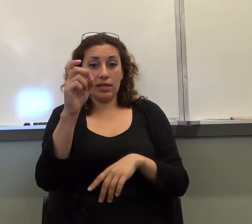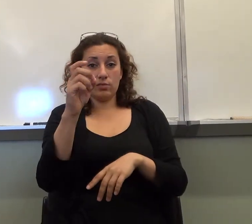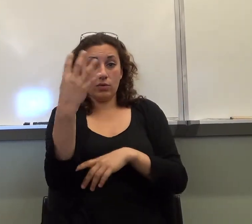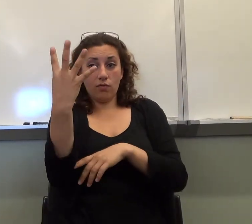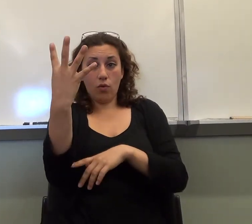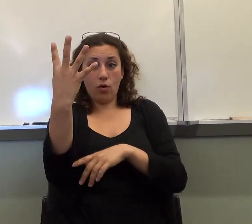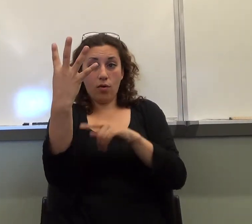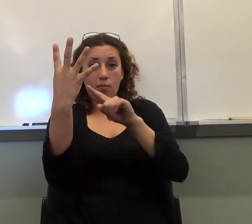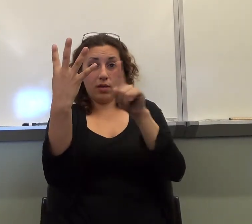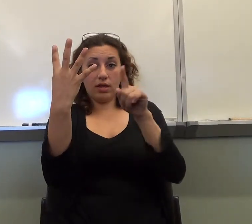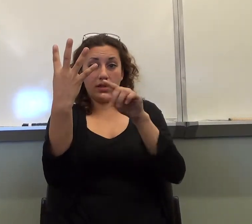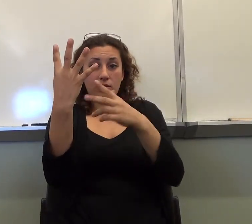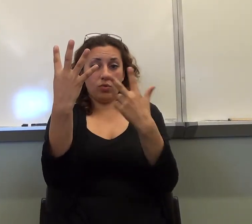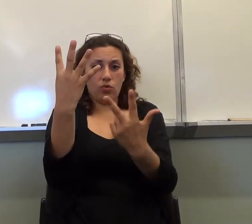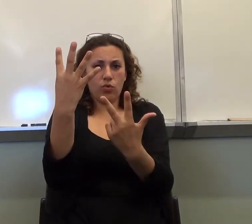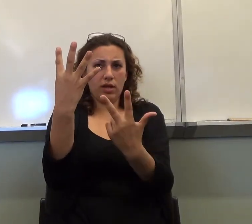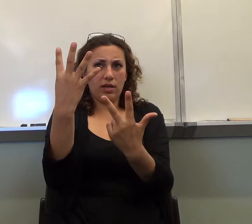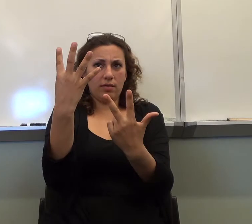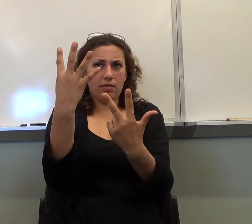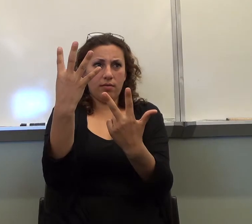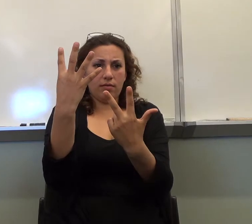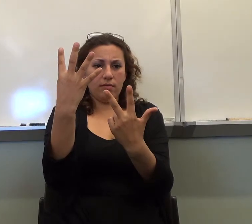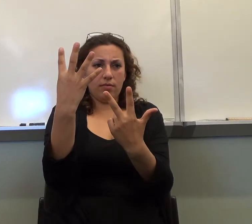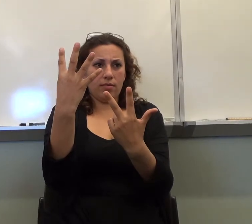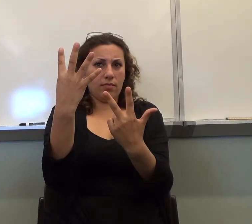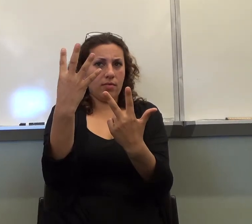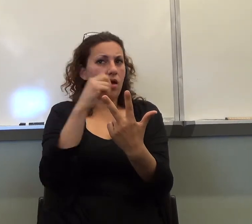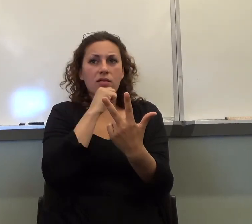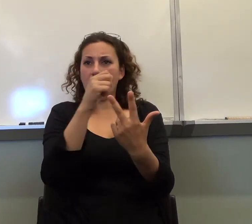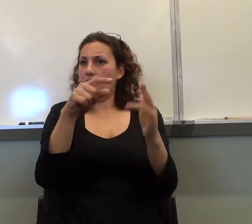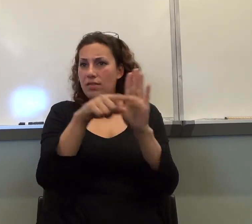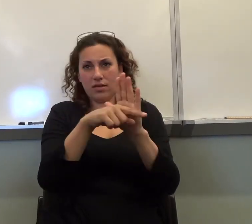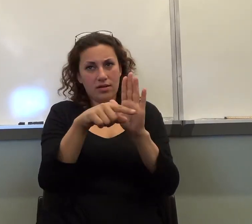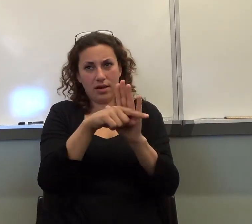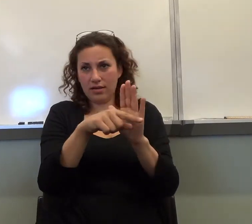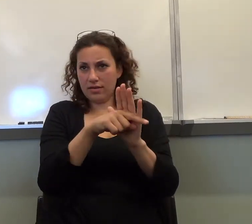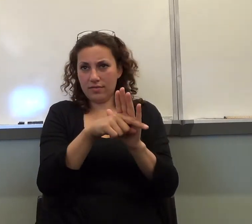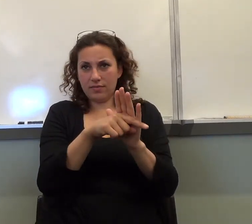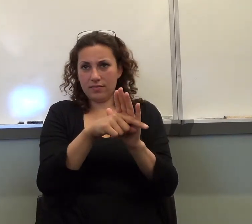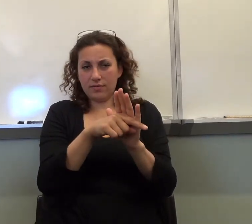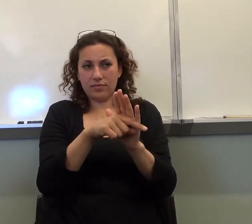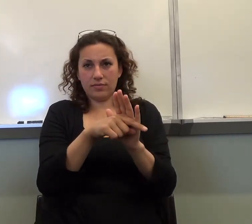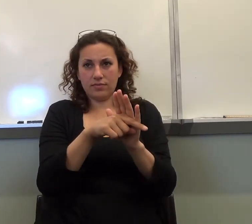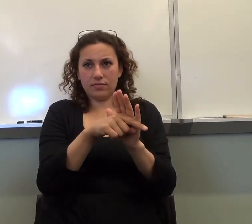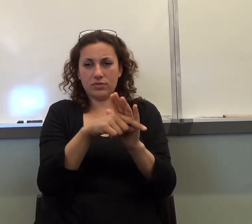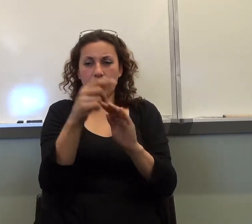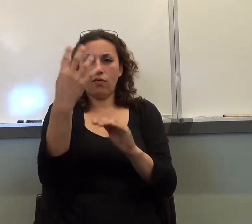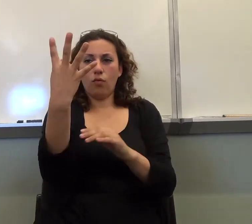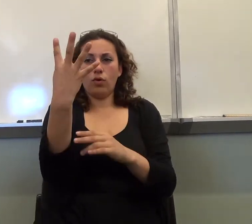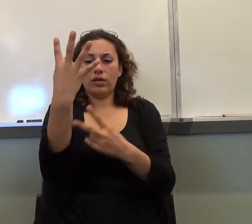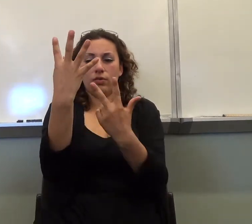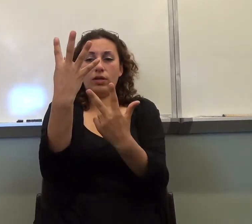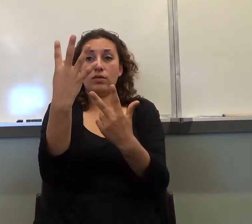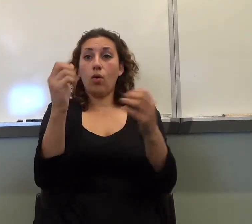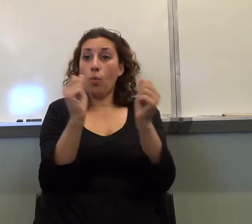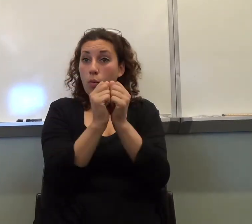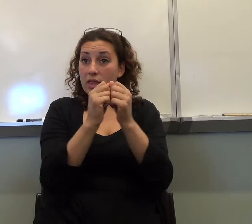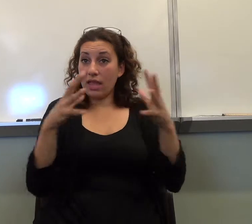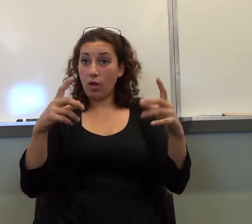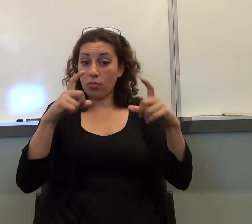to the left is the 3, not the negative sign. That's not immediately to the left. So without the parentheses, this means the